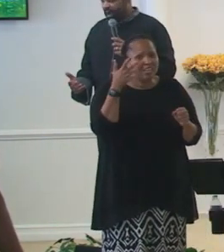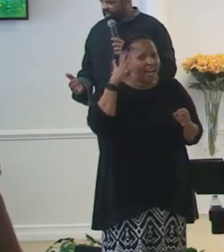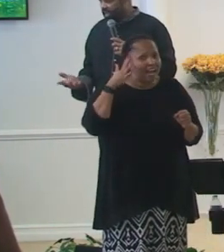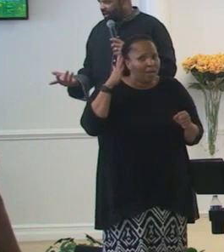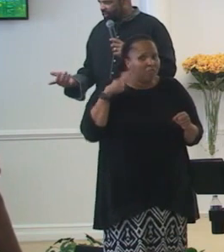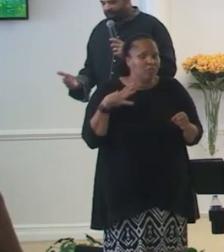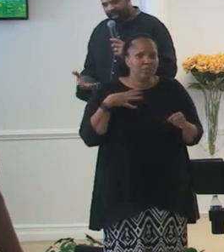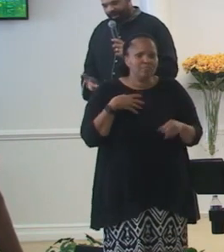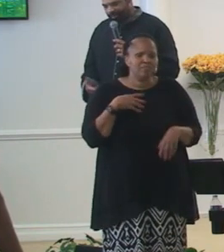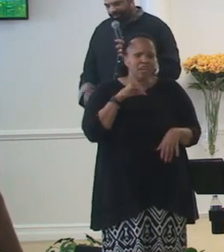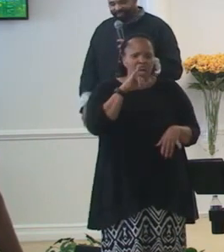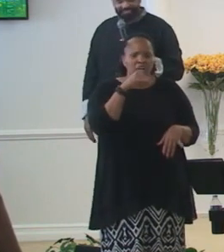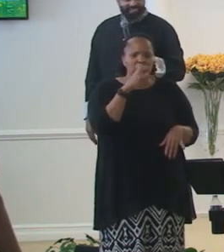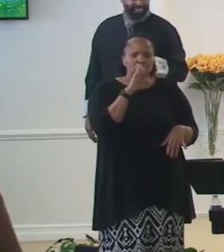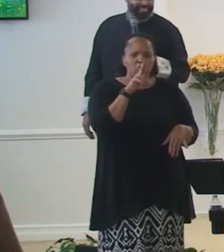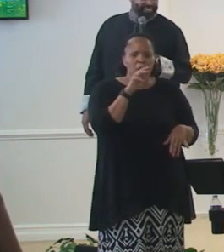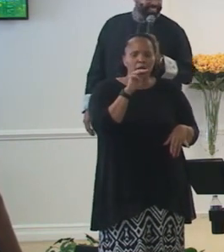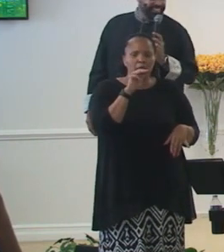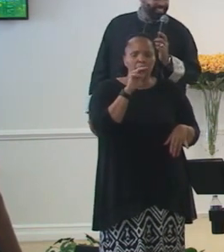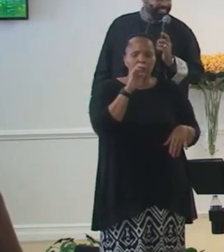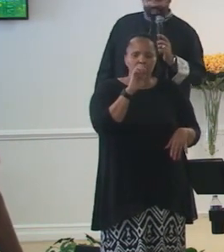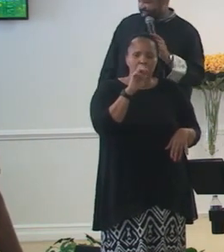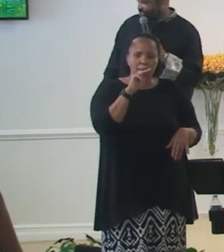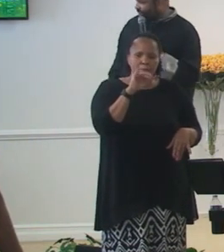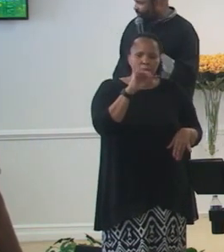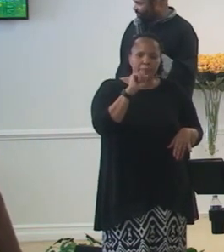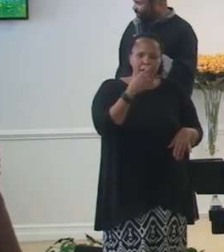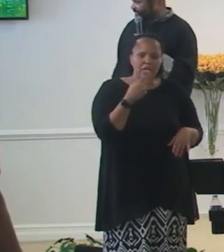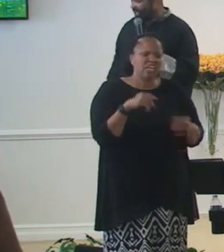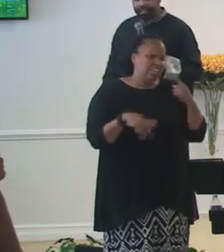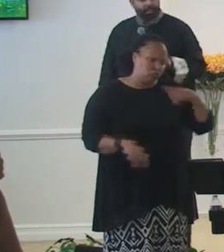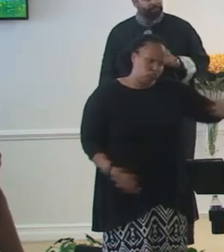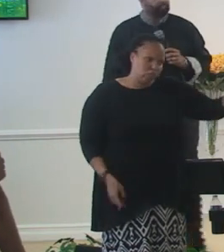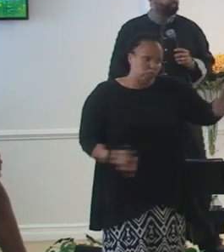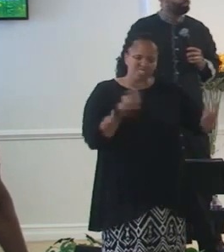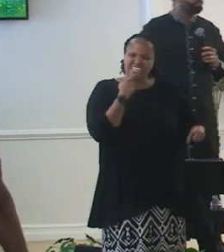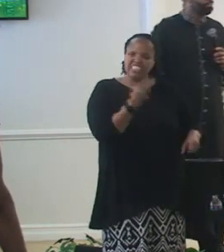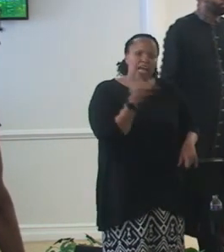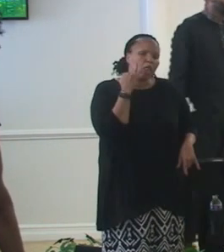Thank you. Jeremiah, get up, go down. Tell Israel what you see.